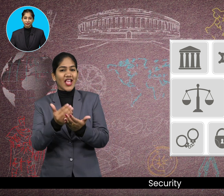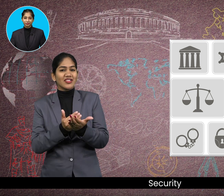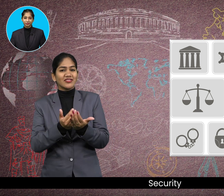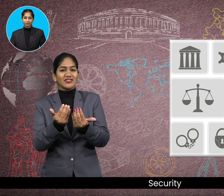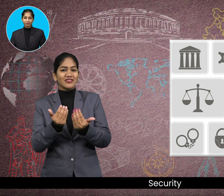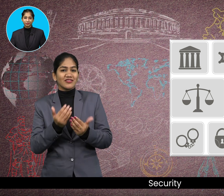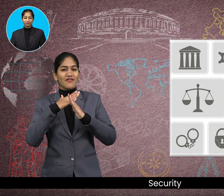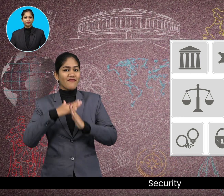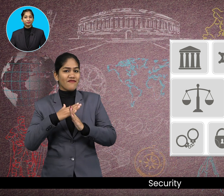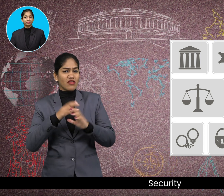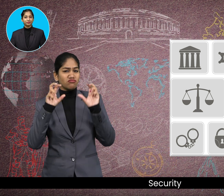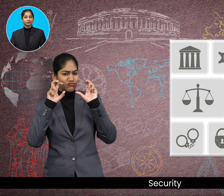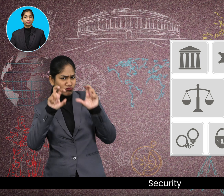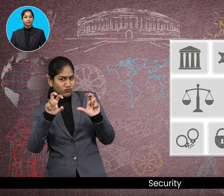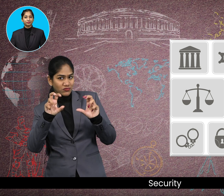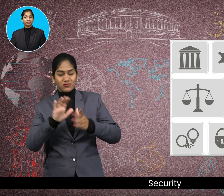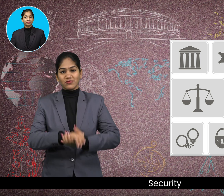security,